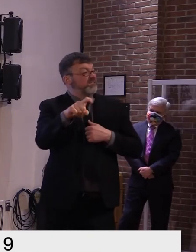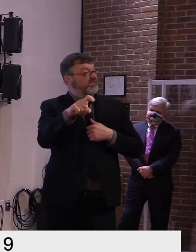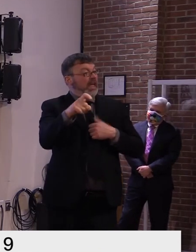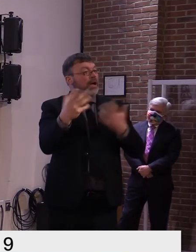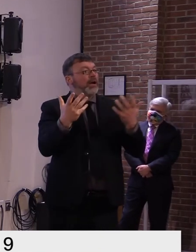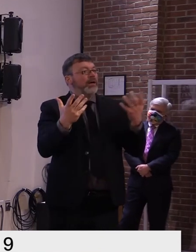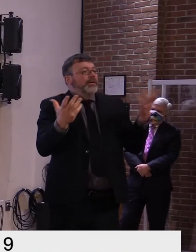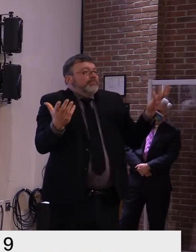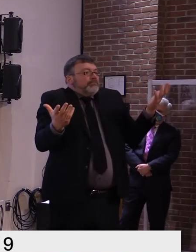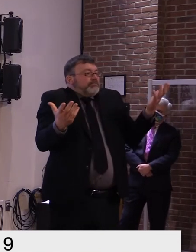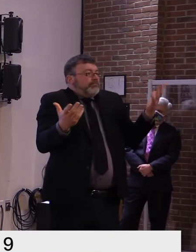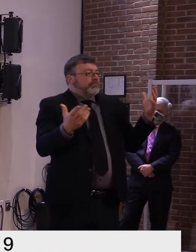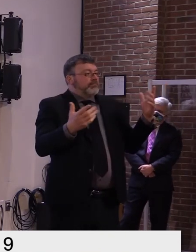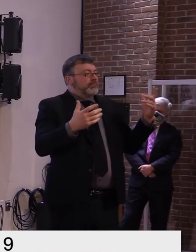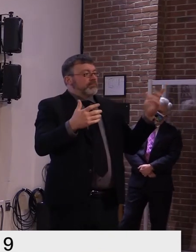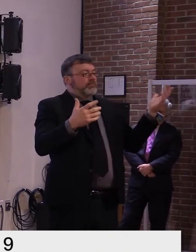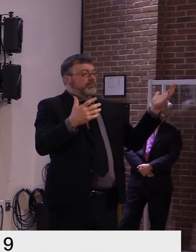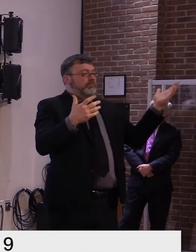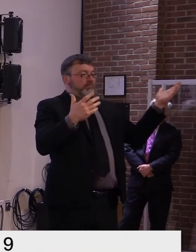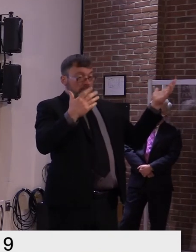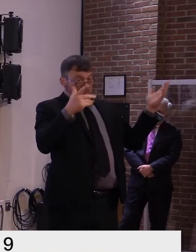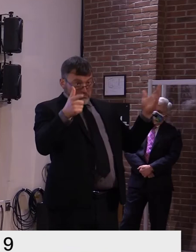an age range that would include